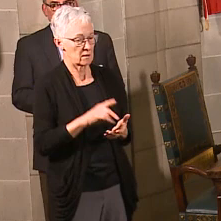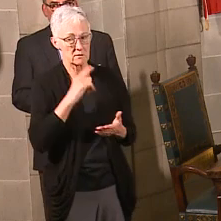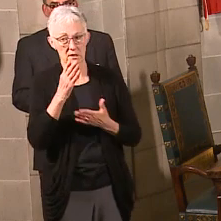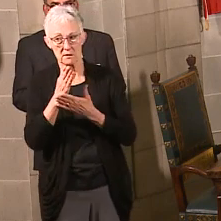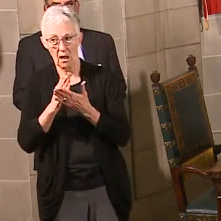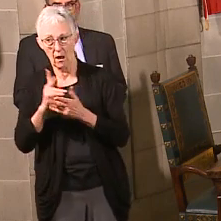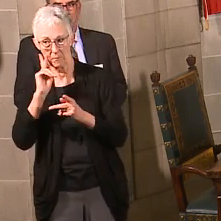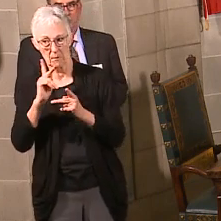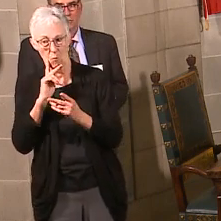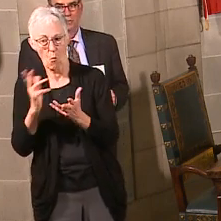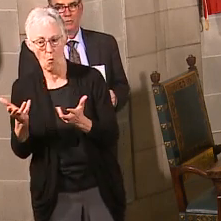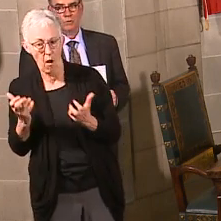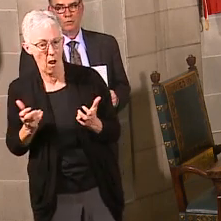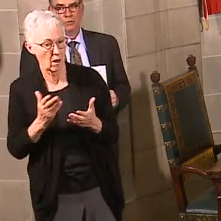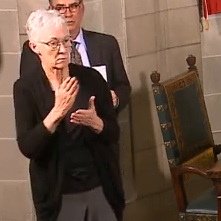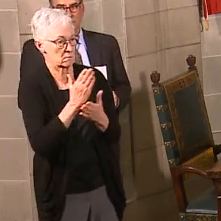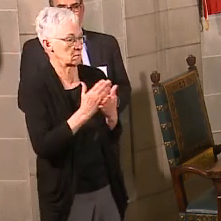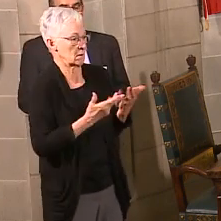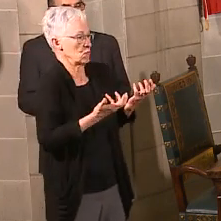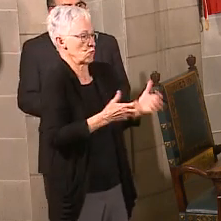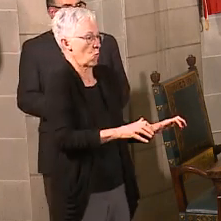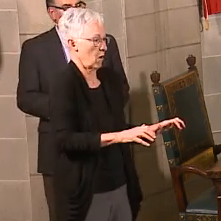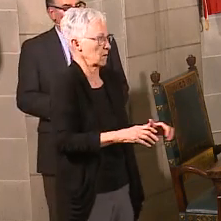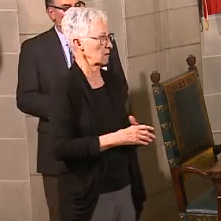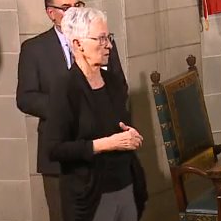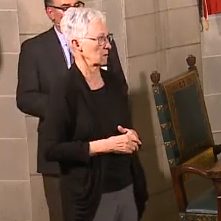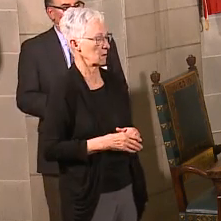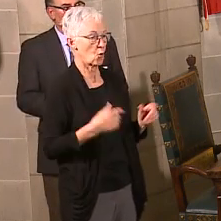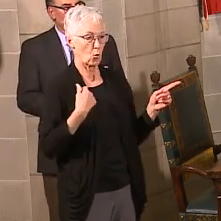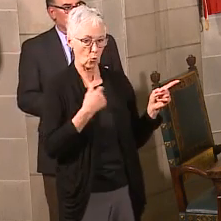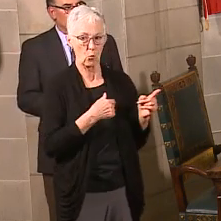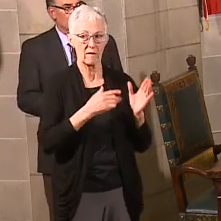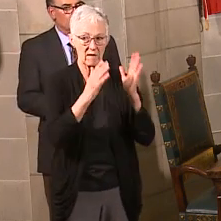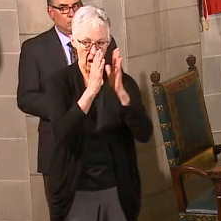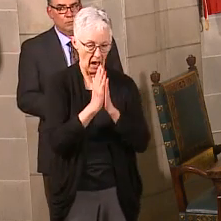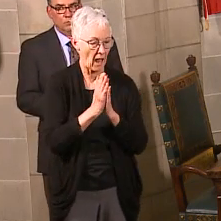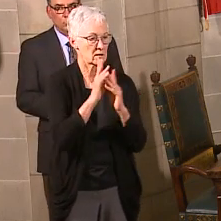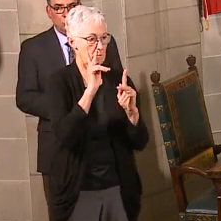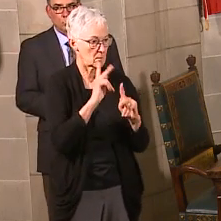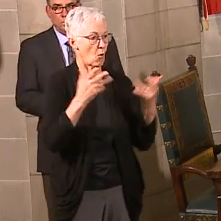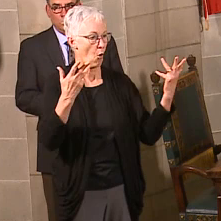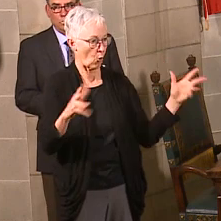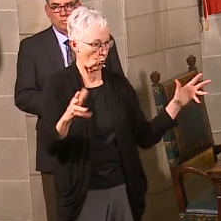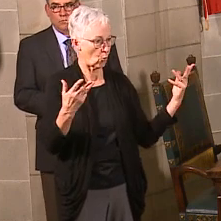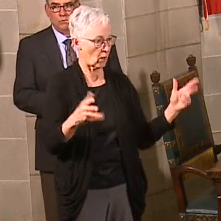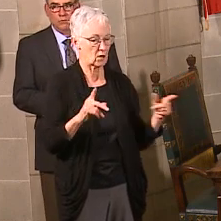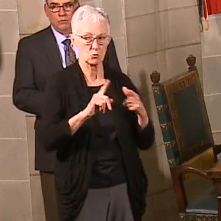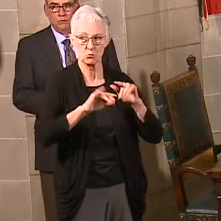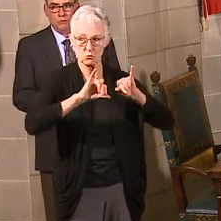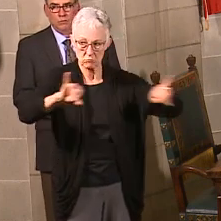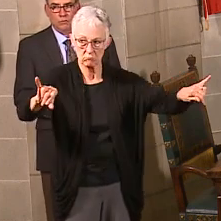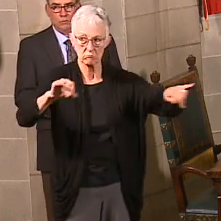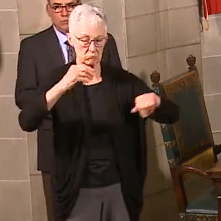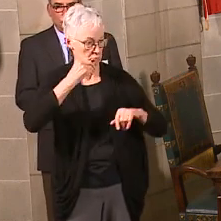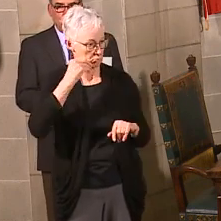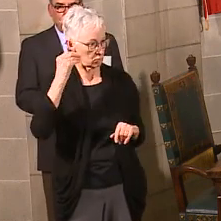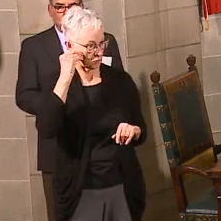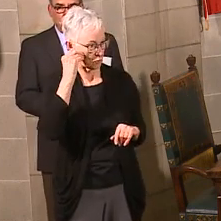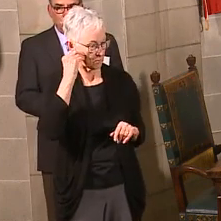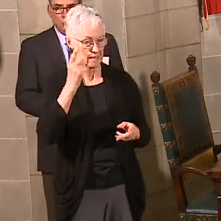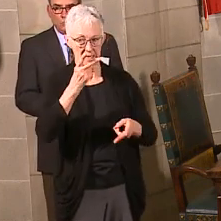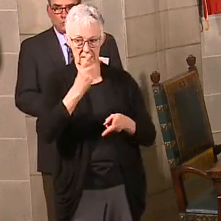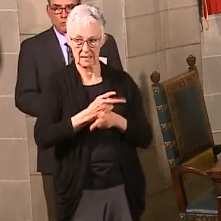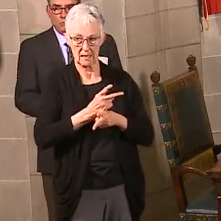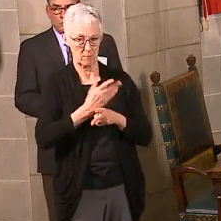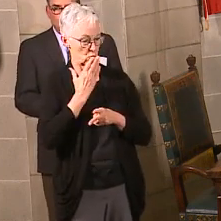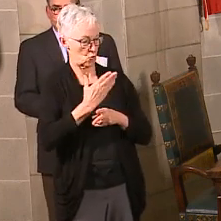others. And again, we have asked people to stay home. That's what our whole campaign for the next 21 days is about. Stay home, stay healthy, stay connected. We got our